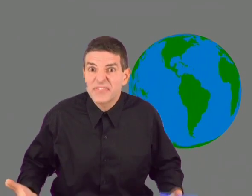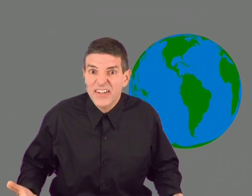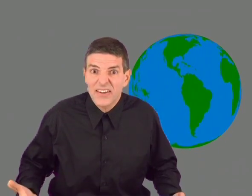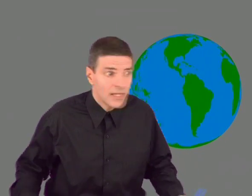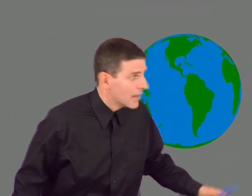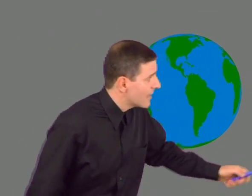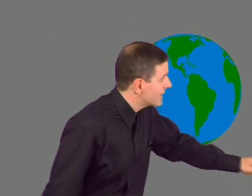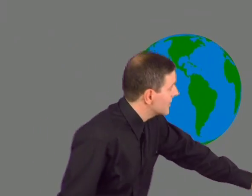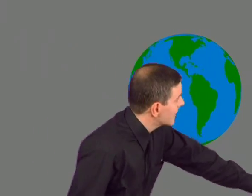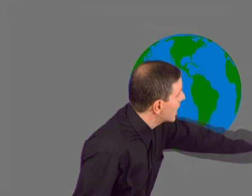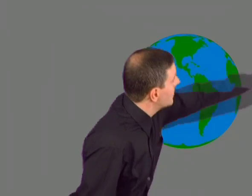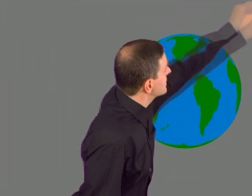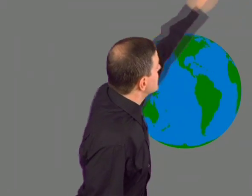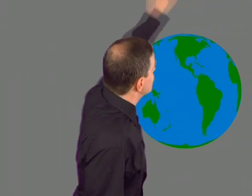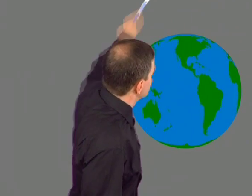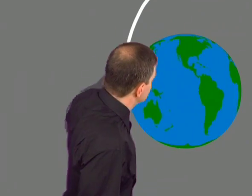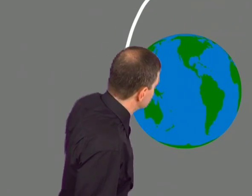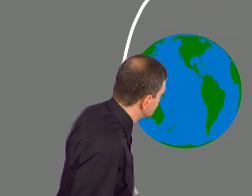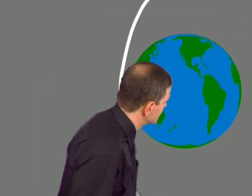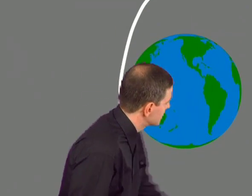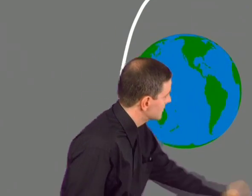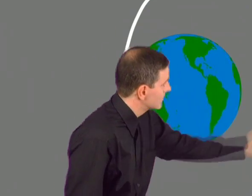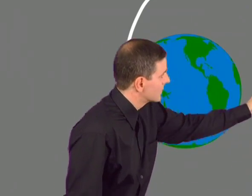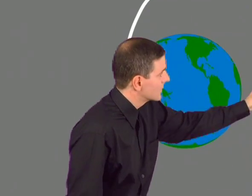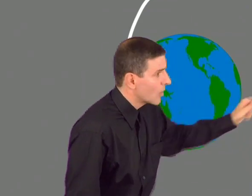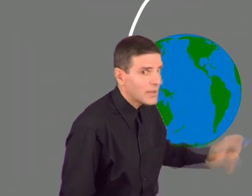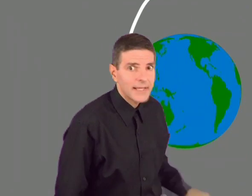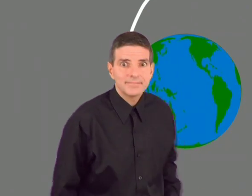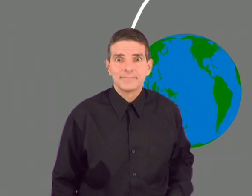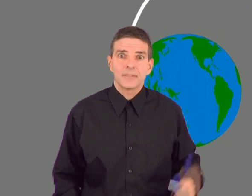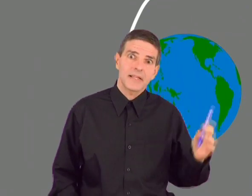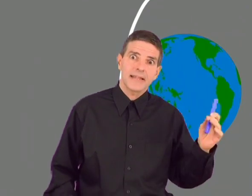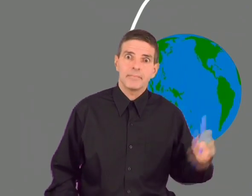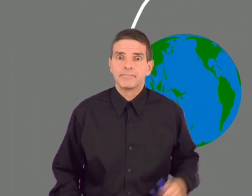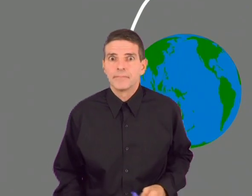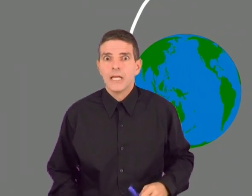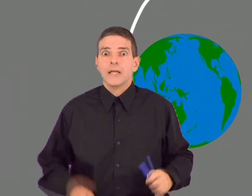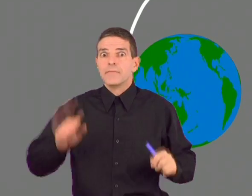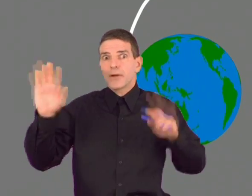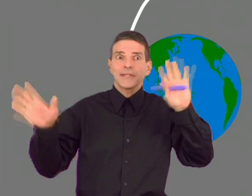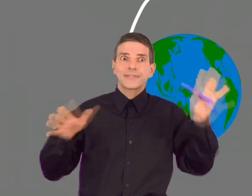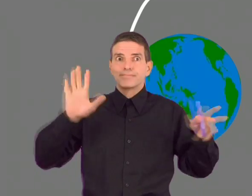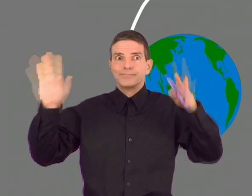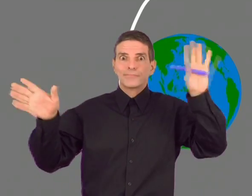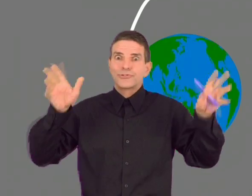magnetosphere that encompasses our planet, something like that, various